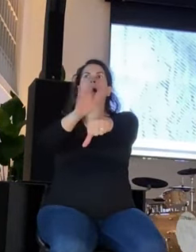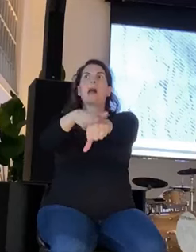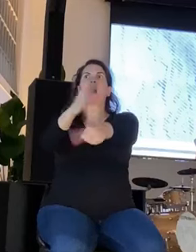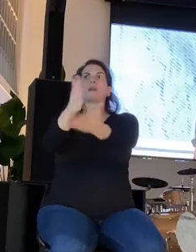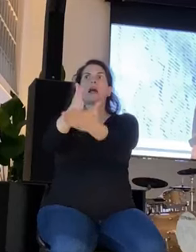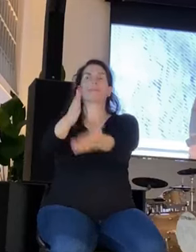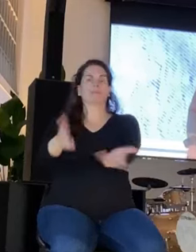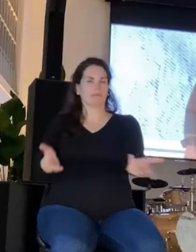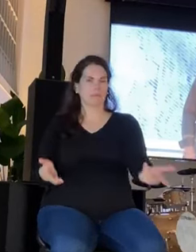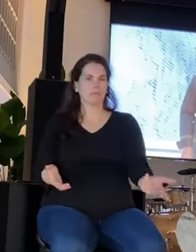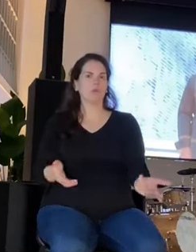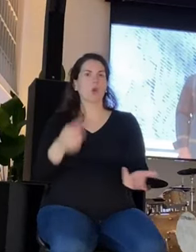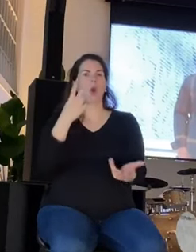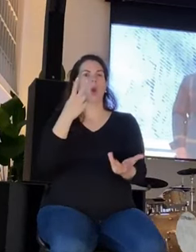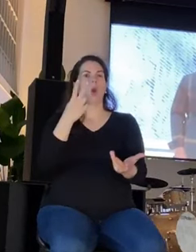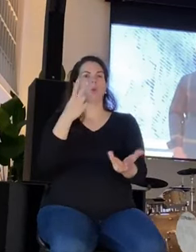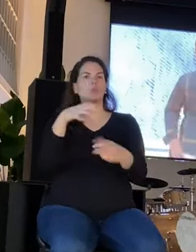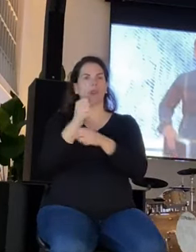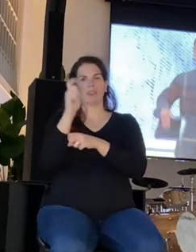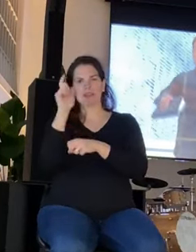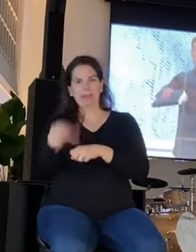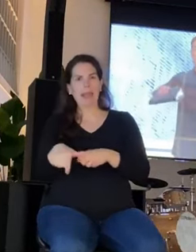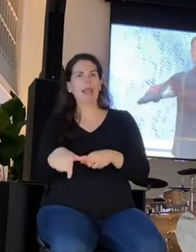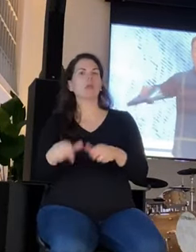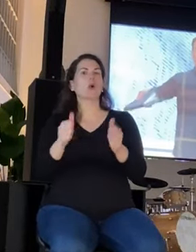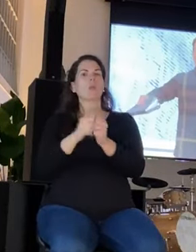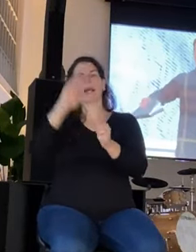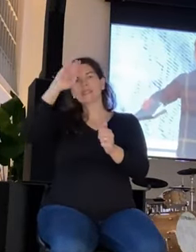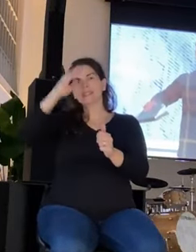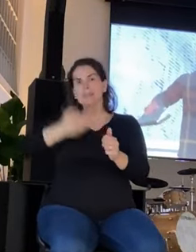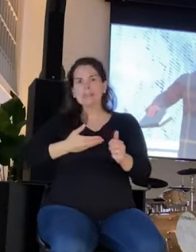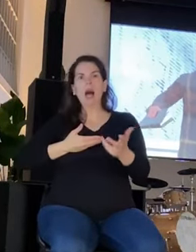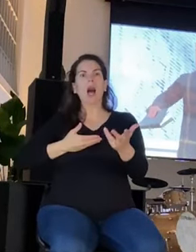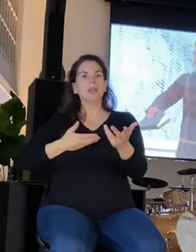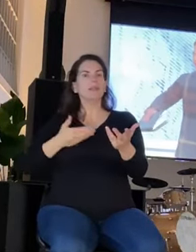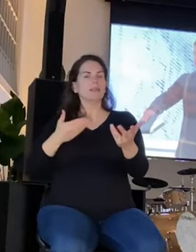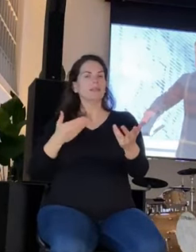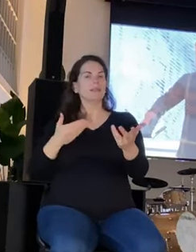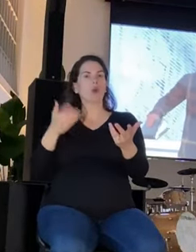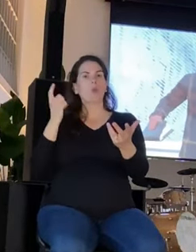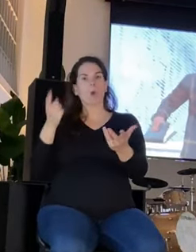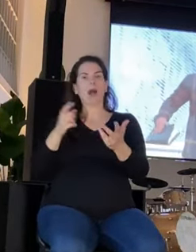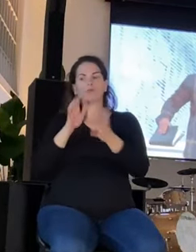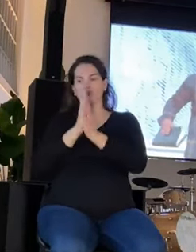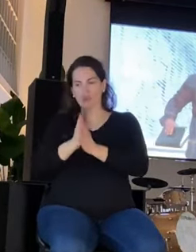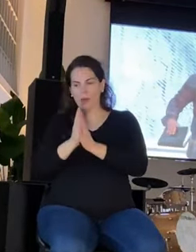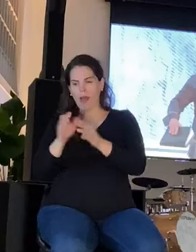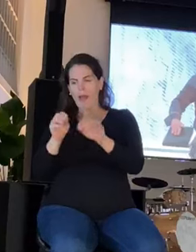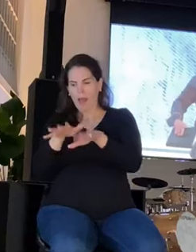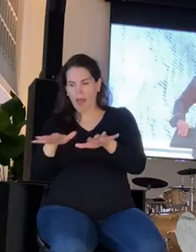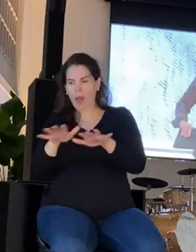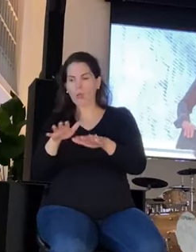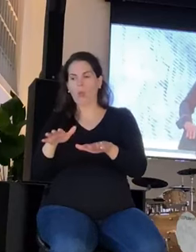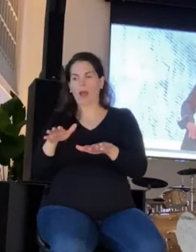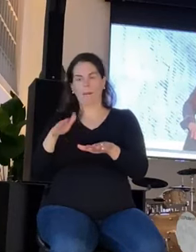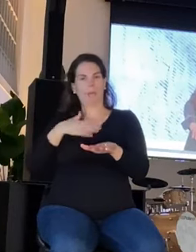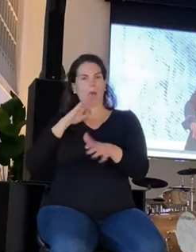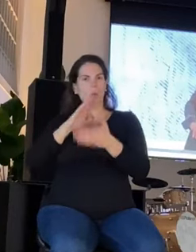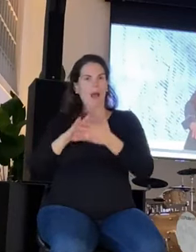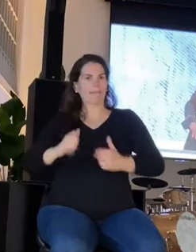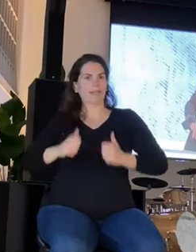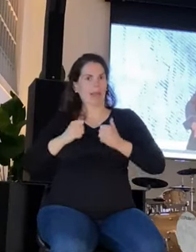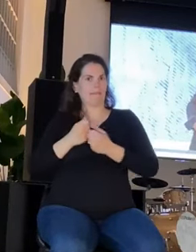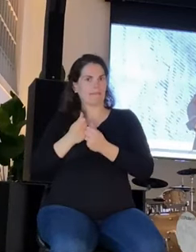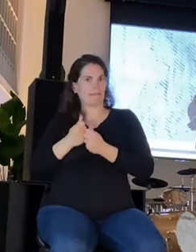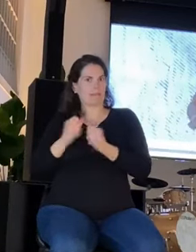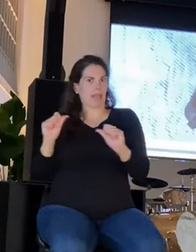back to that mountain 2 years later with our son Jefferson, just to kind of pray over the area where God had spared Julie's life. And as we were walking